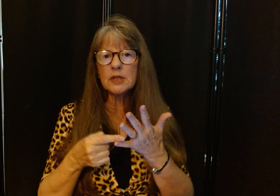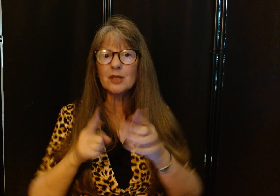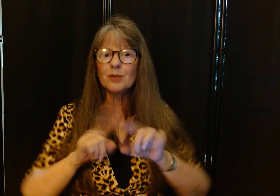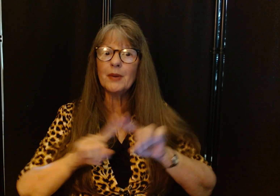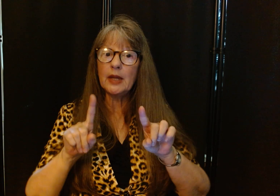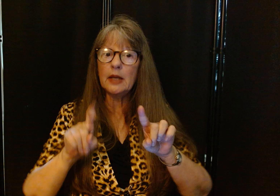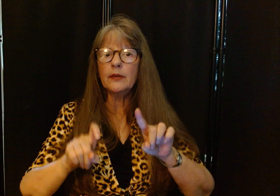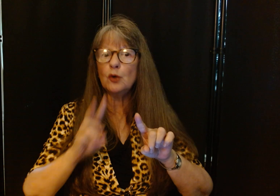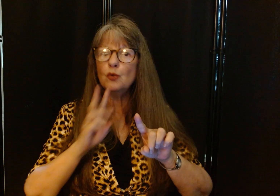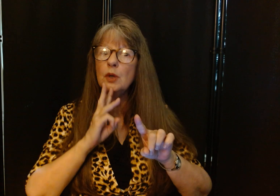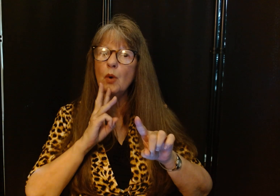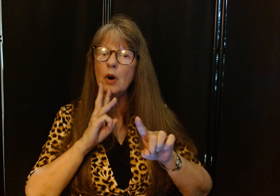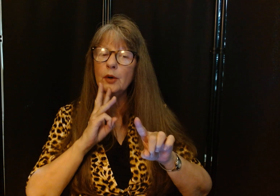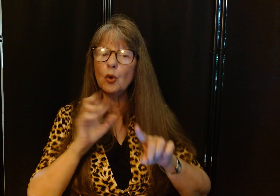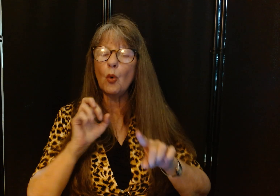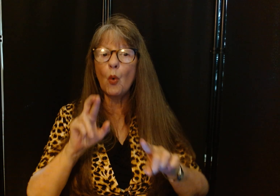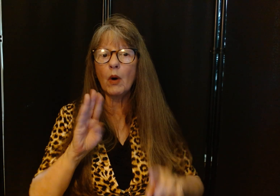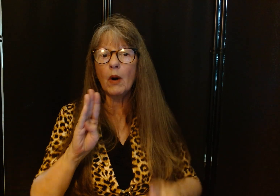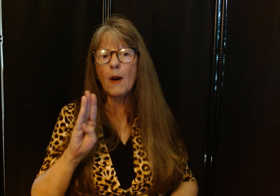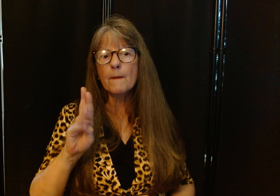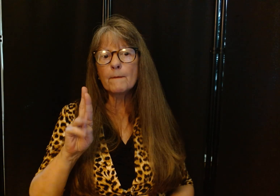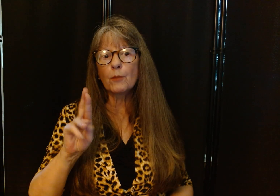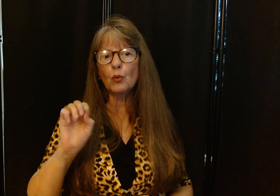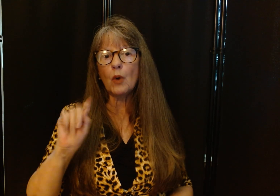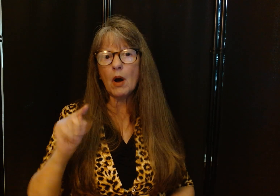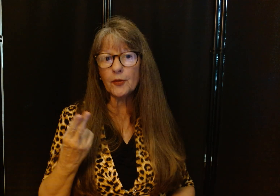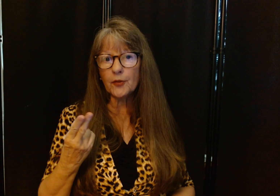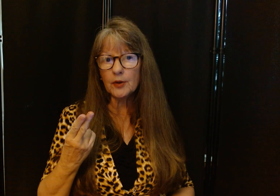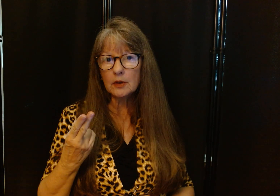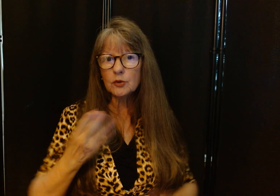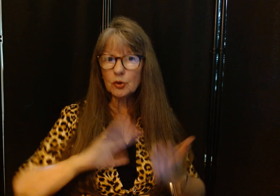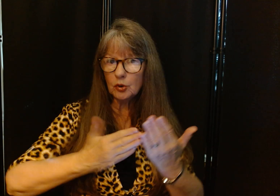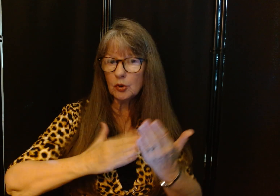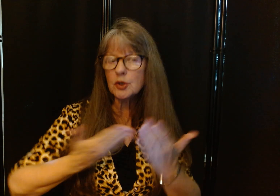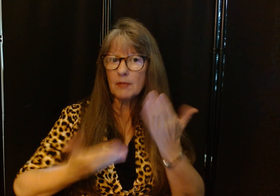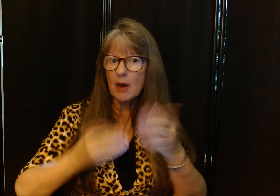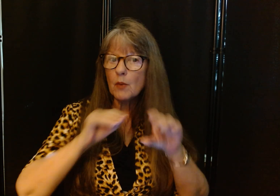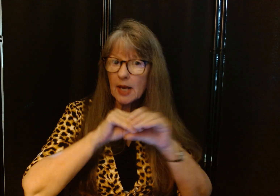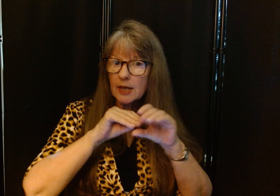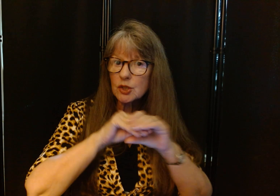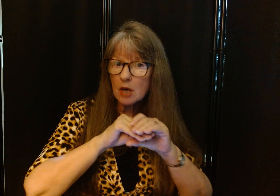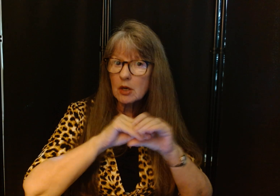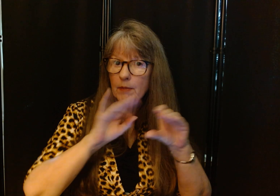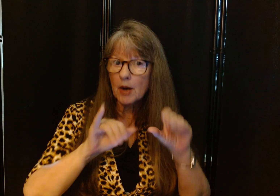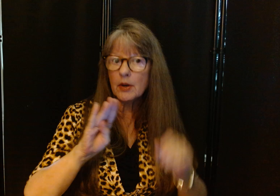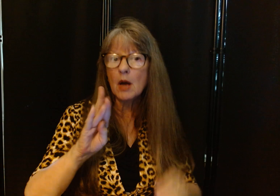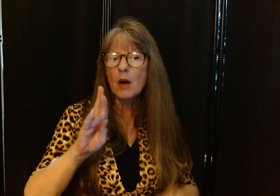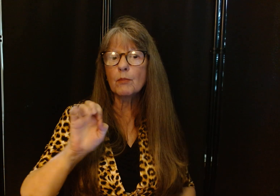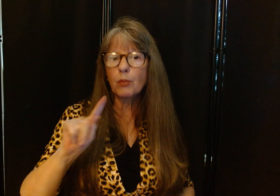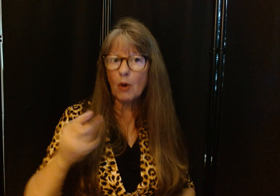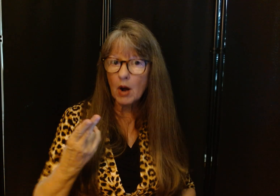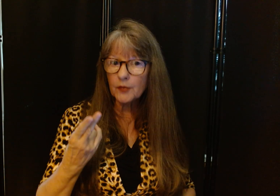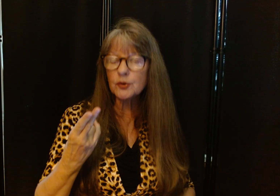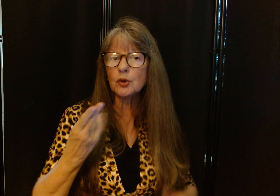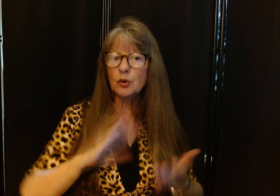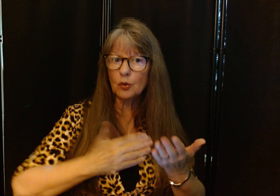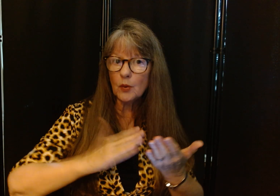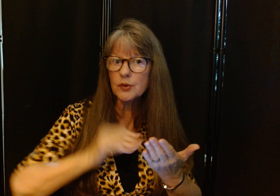but then you need water or broth to cook. So you might want to kind of stock up on broth to cook with, so you